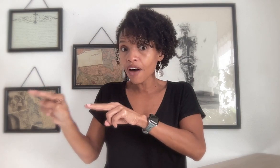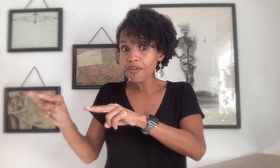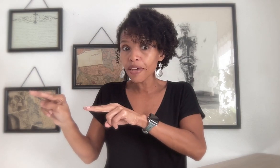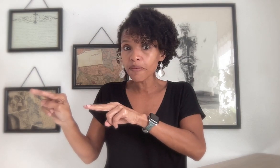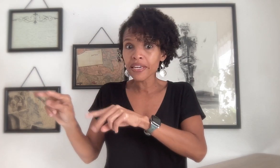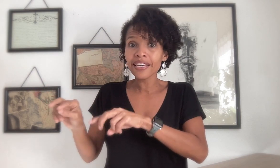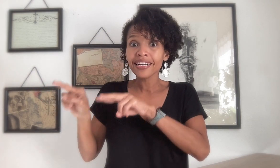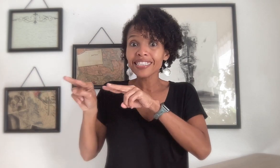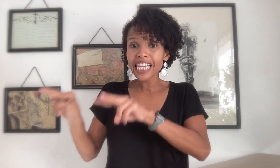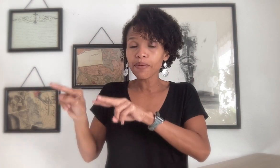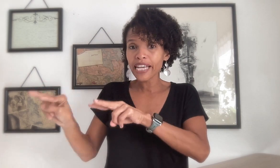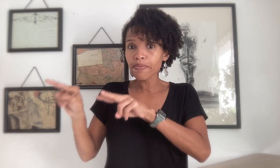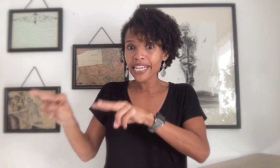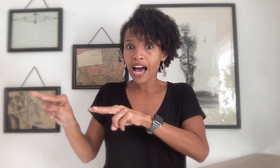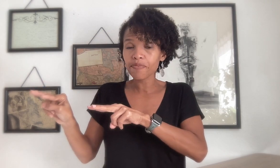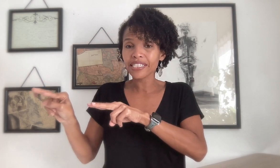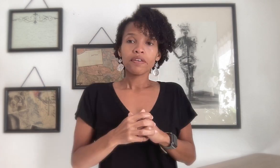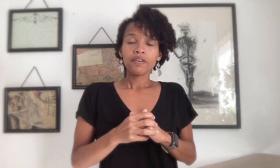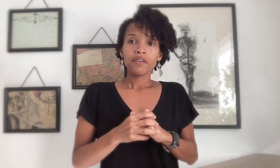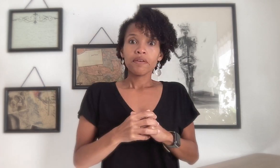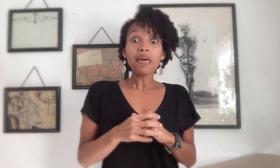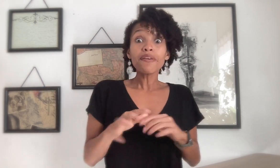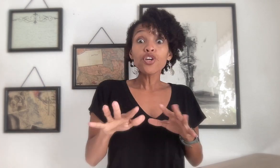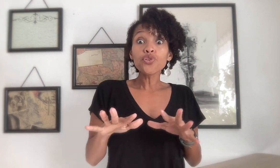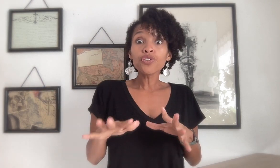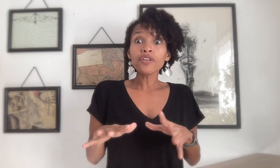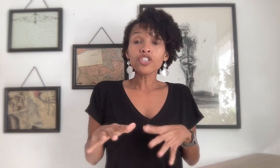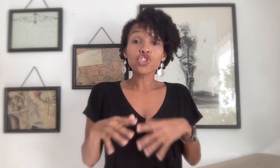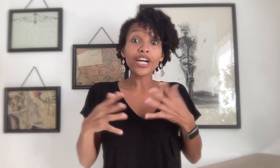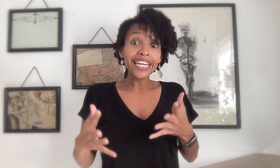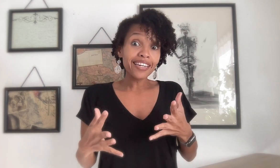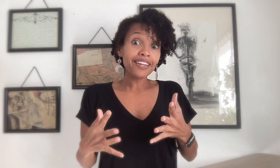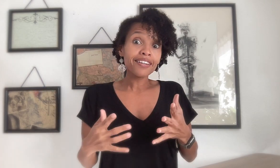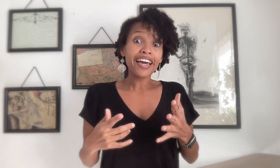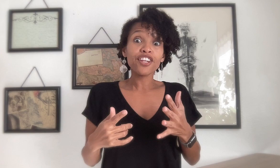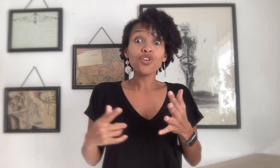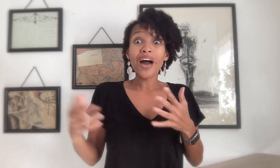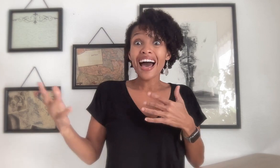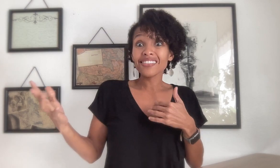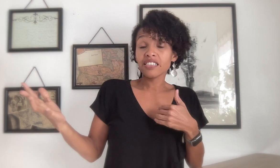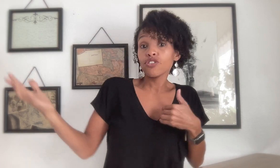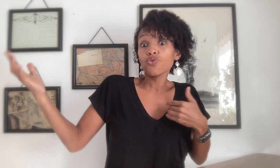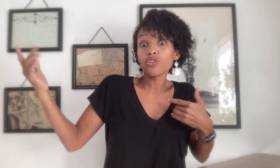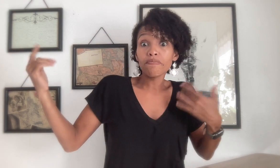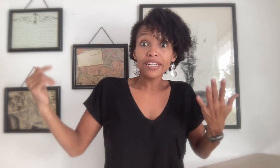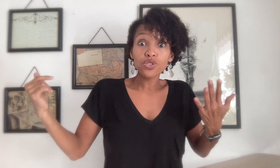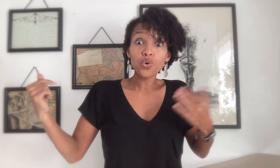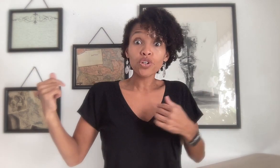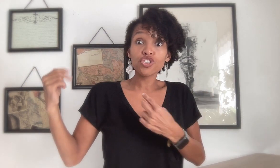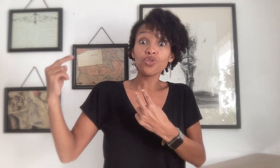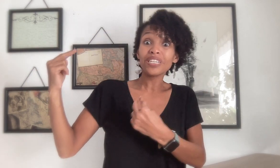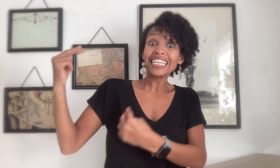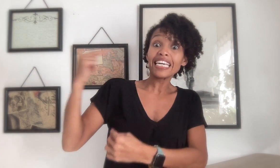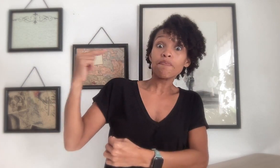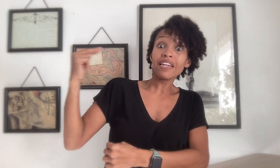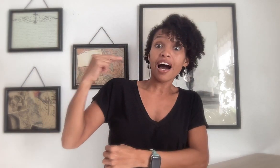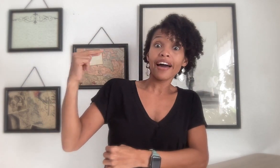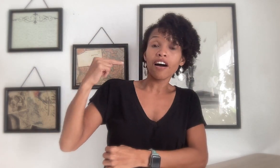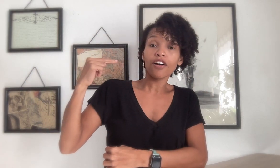the baby. Tap, tap, tap. Maybe you're training and you asked your mentor to keep an eye on